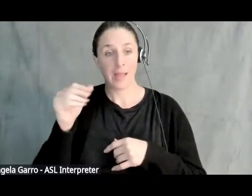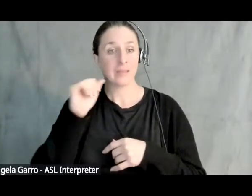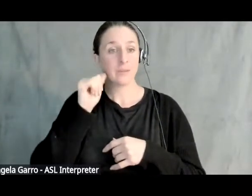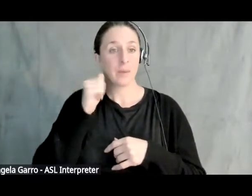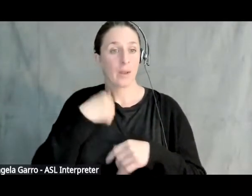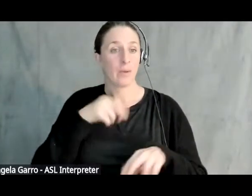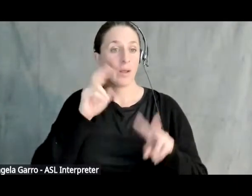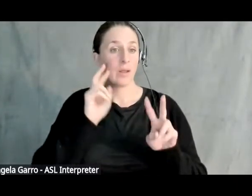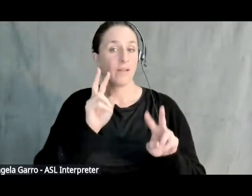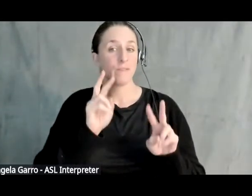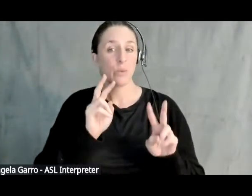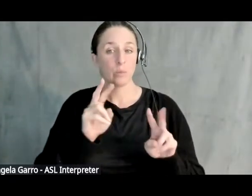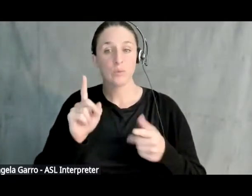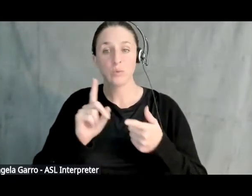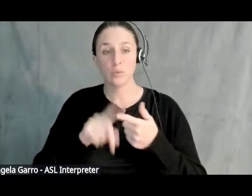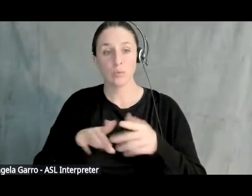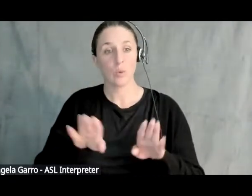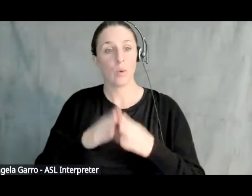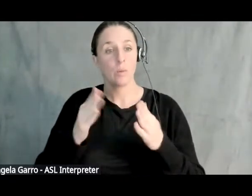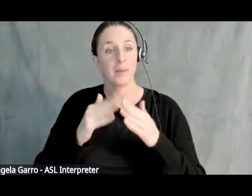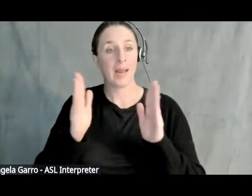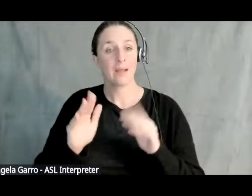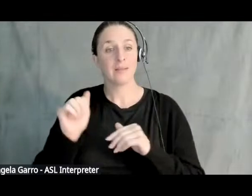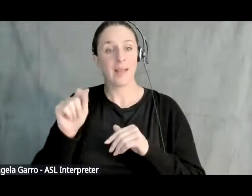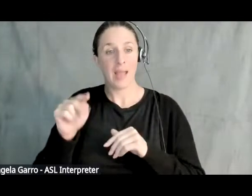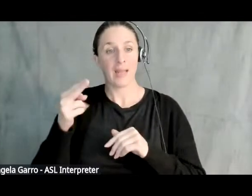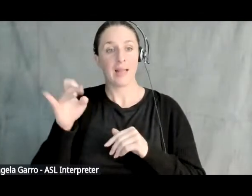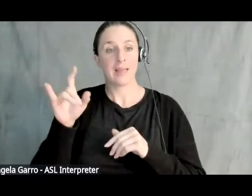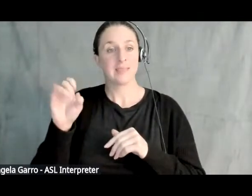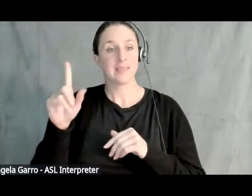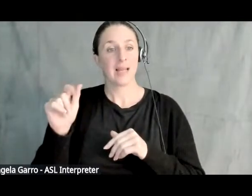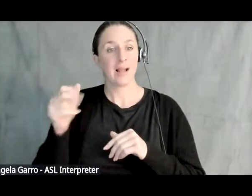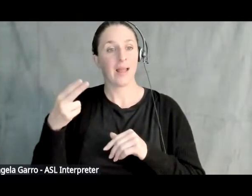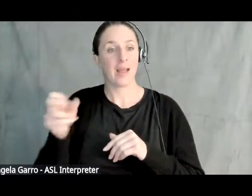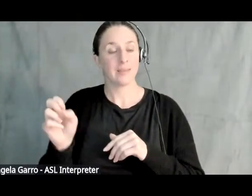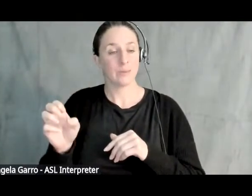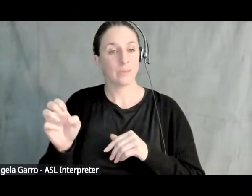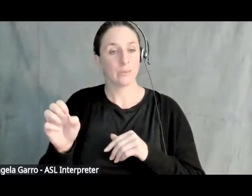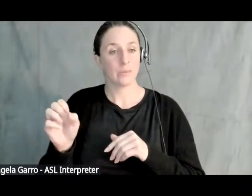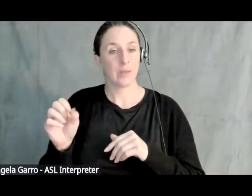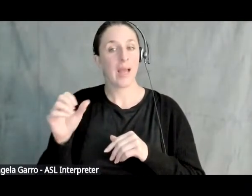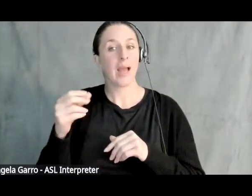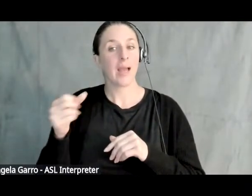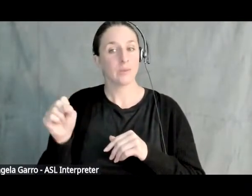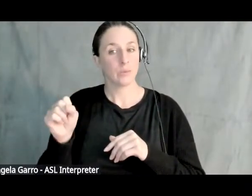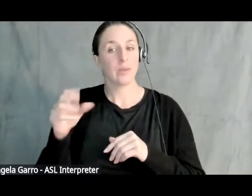look forward to open house at Hillsdale High School. I also